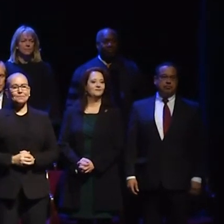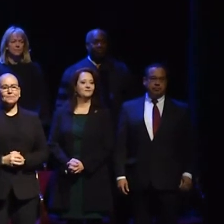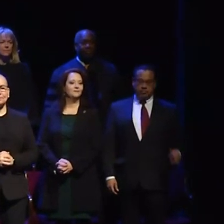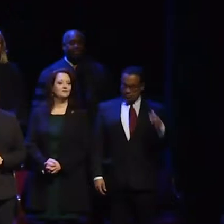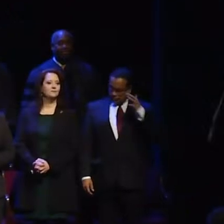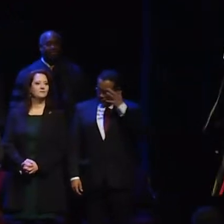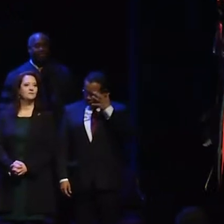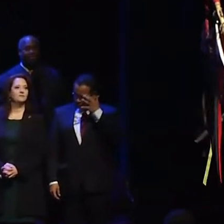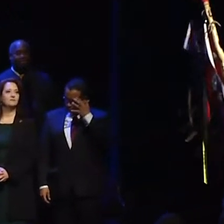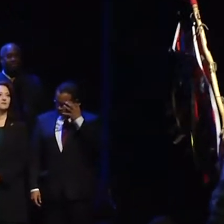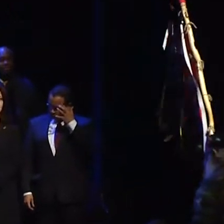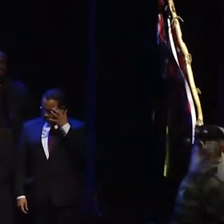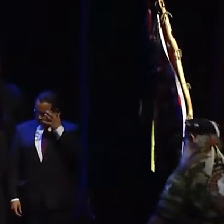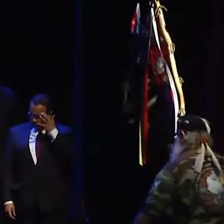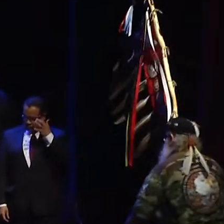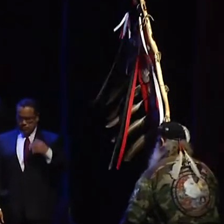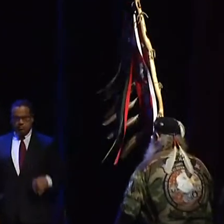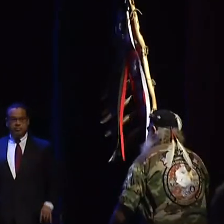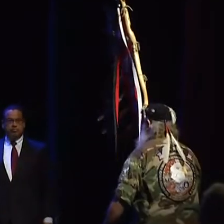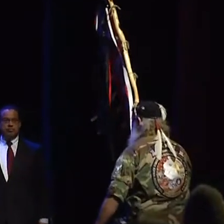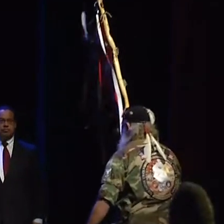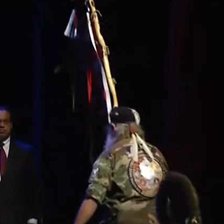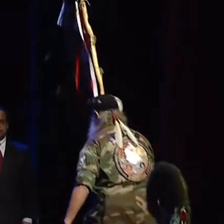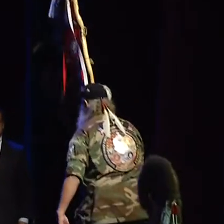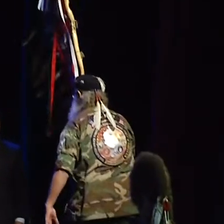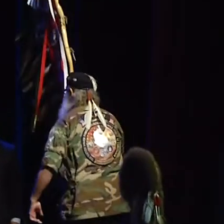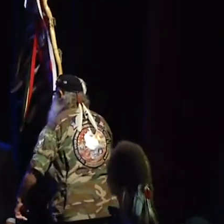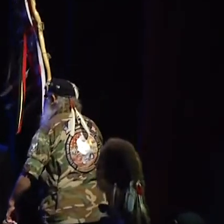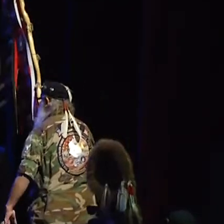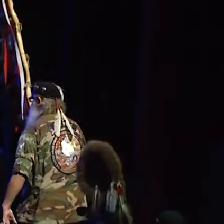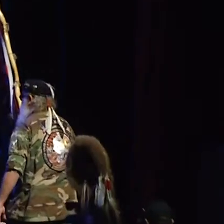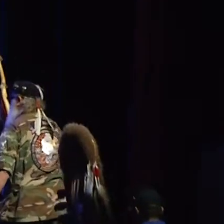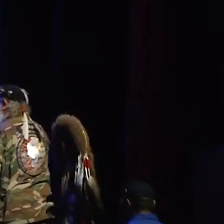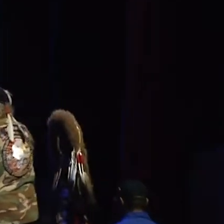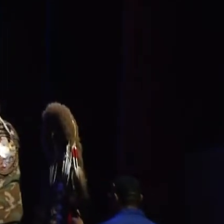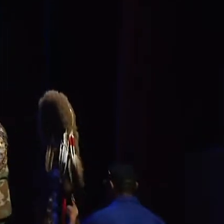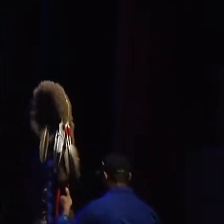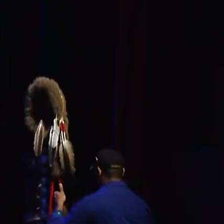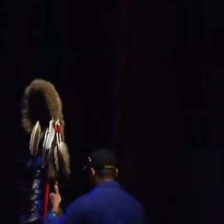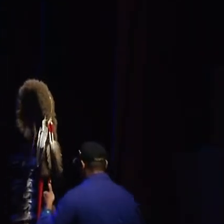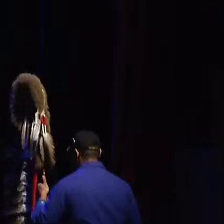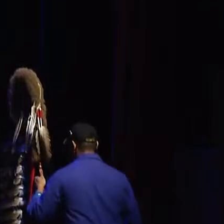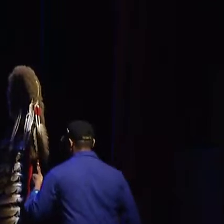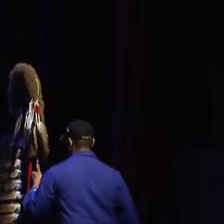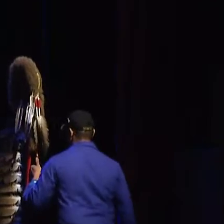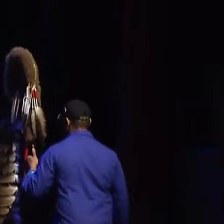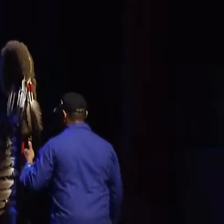Upper Sioux Community, and White Earth Nation.